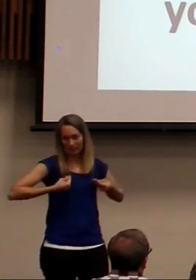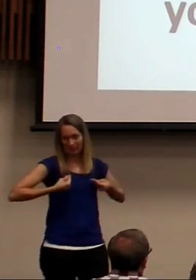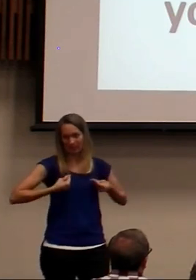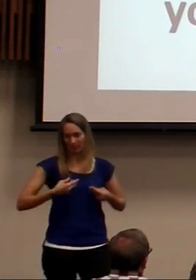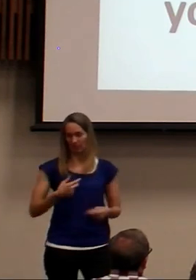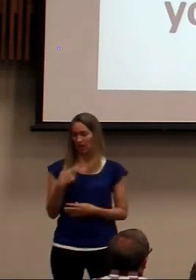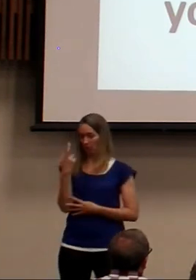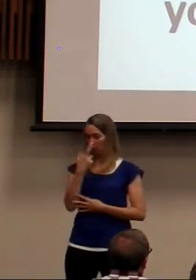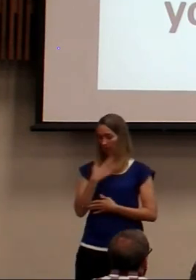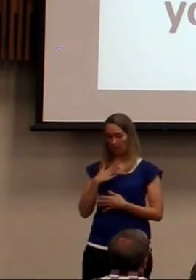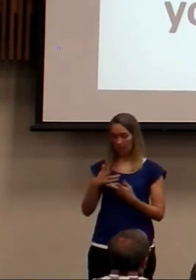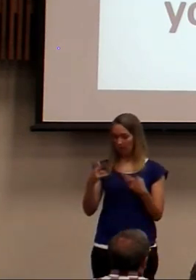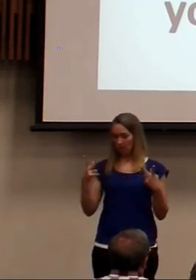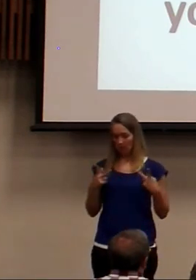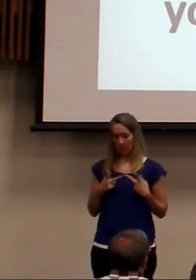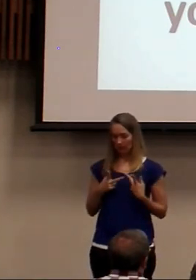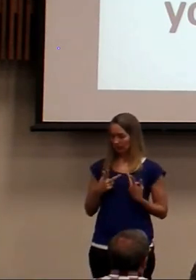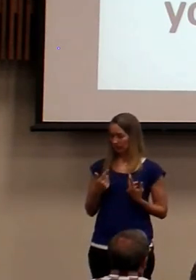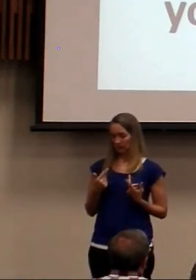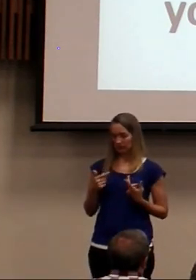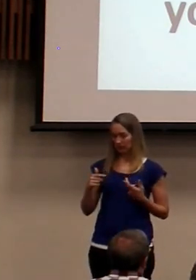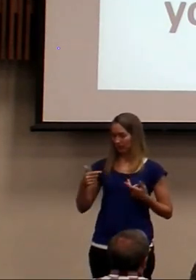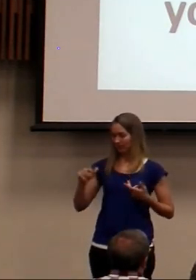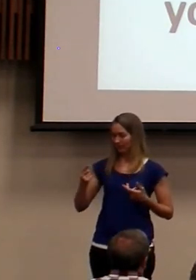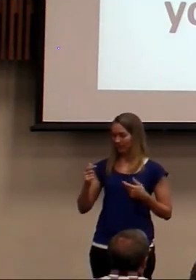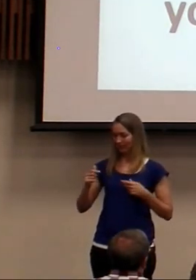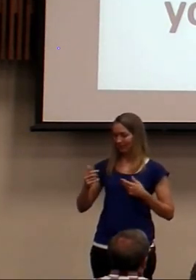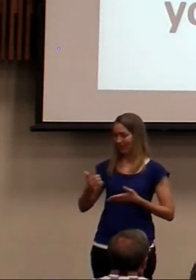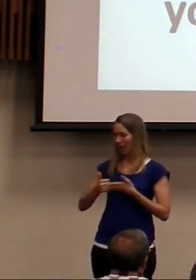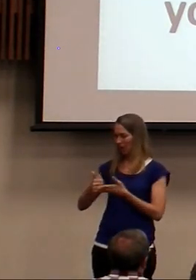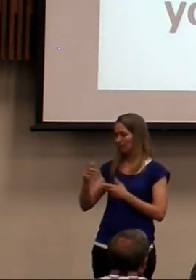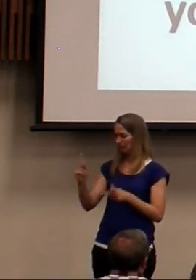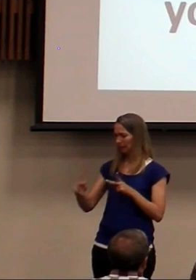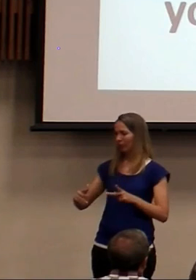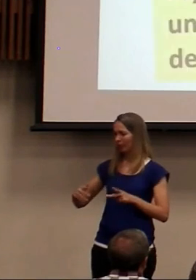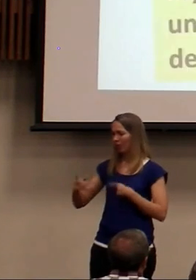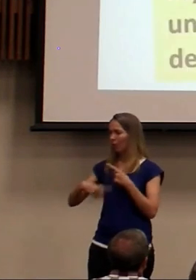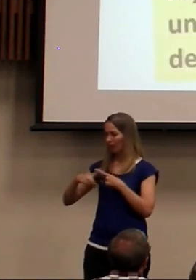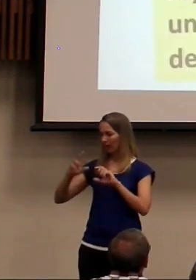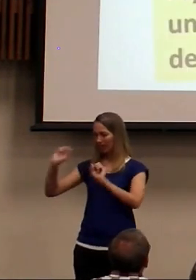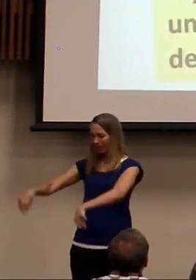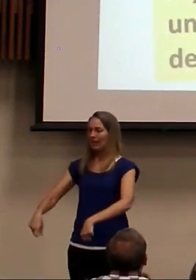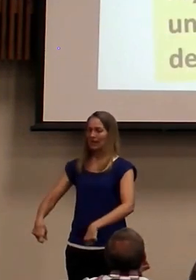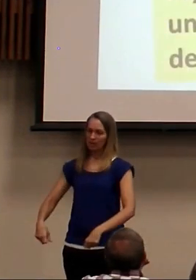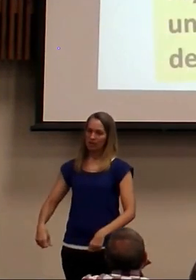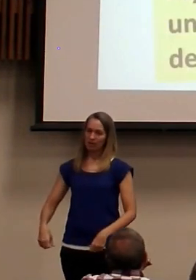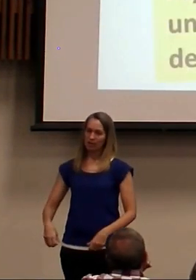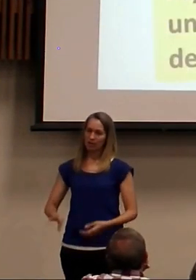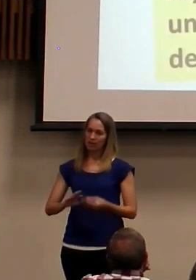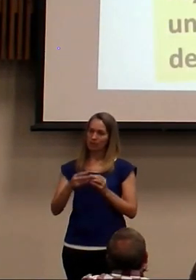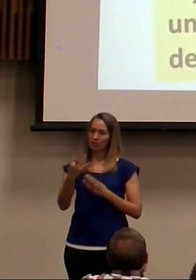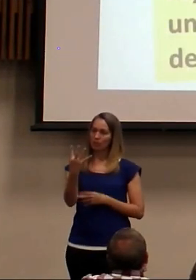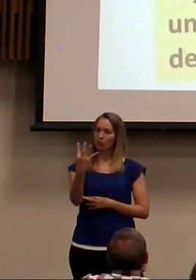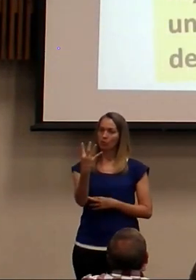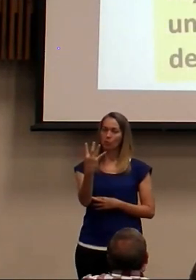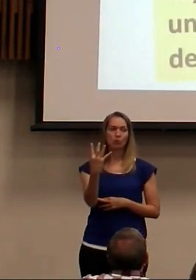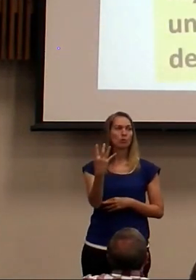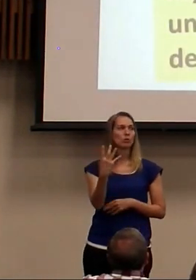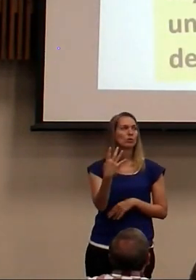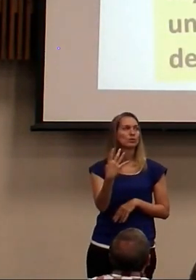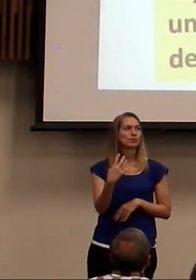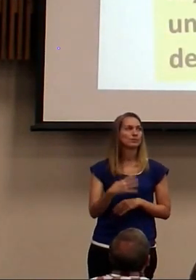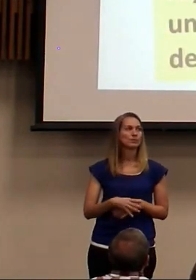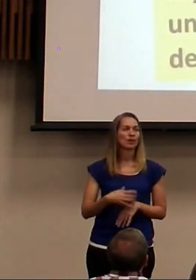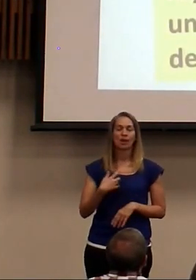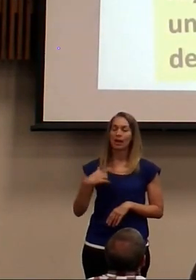is just grab an oar for someone else from time to time and do the best I can. Number four,